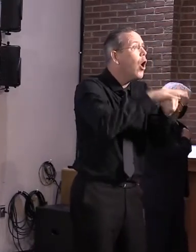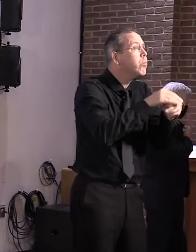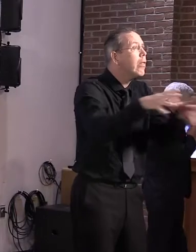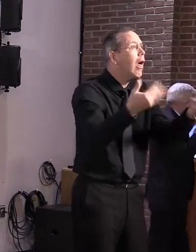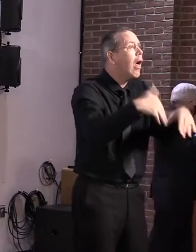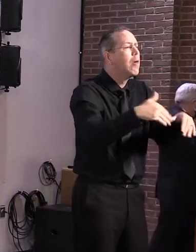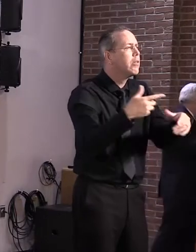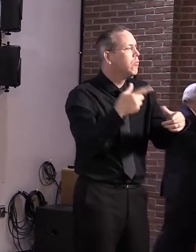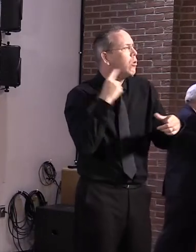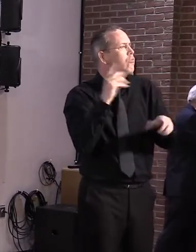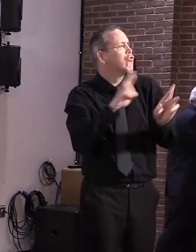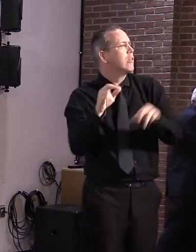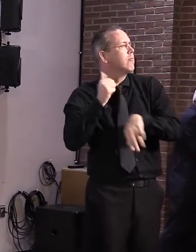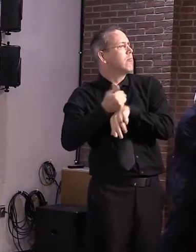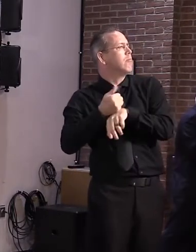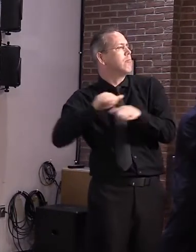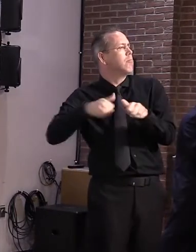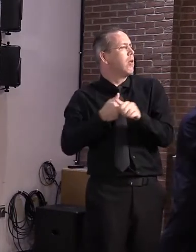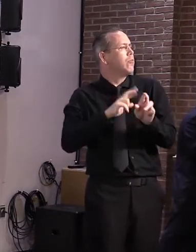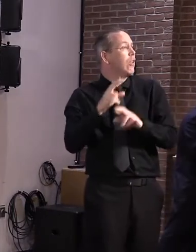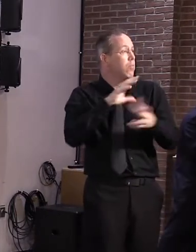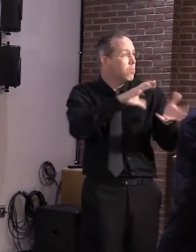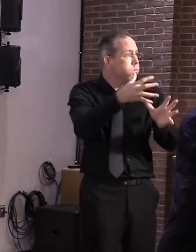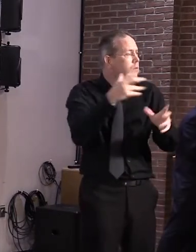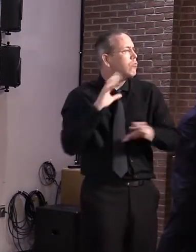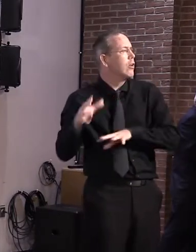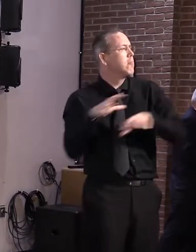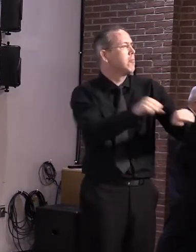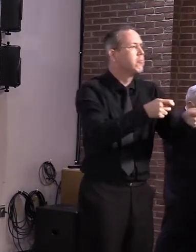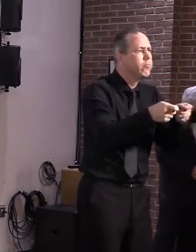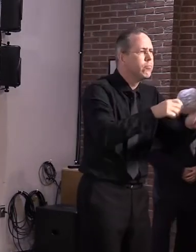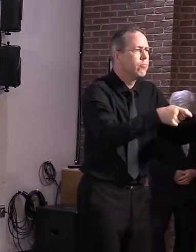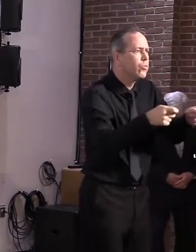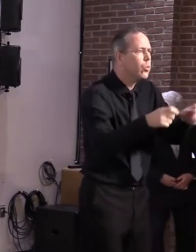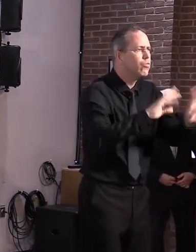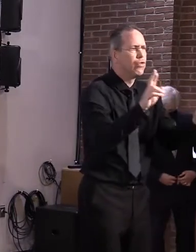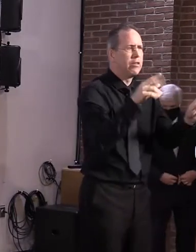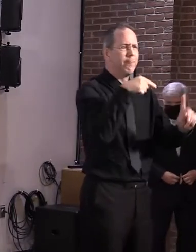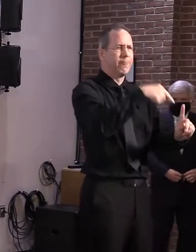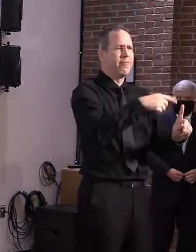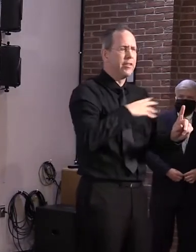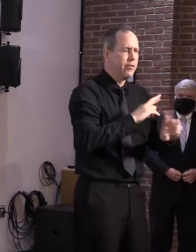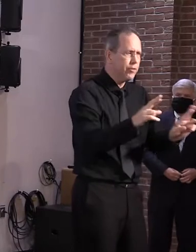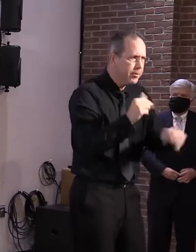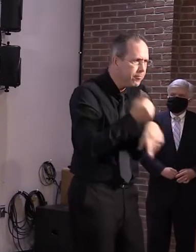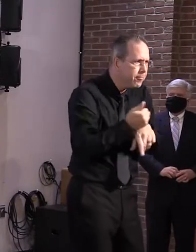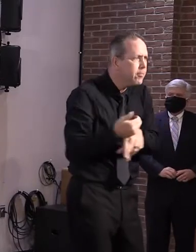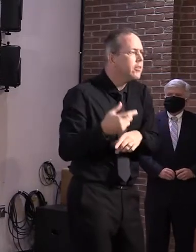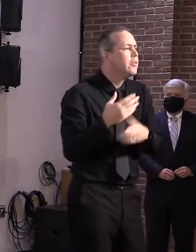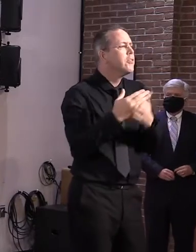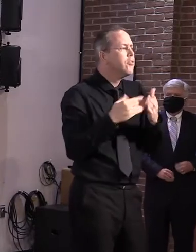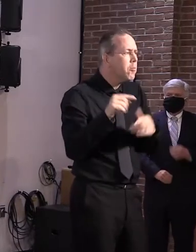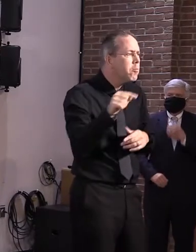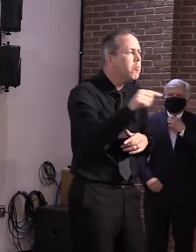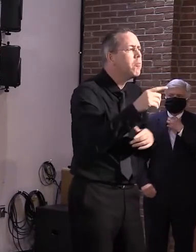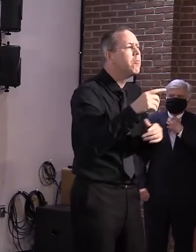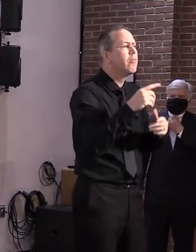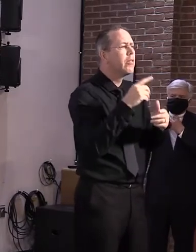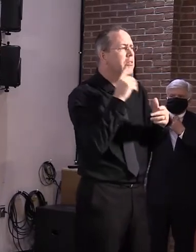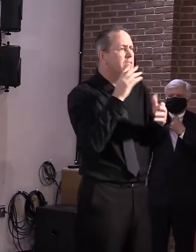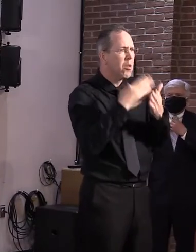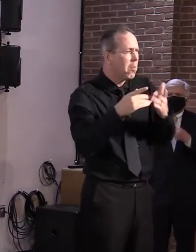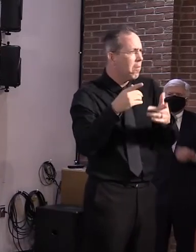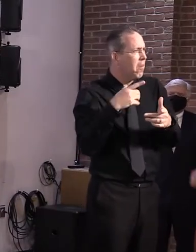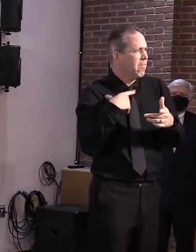this guidance is too restrictive, and others who will think it's not enough, or that we shouldn't reopen colleges at